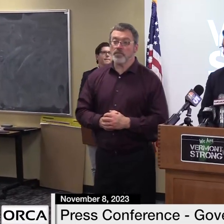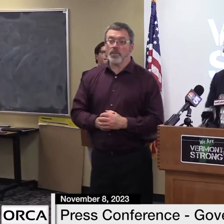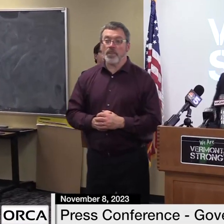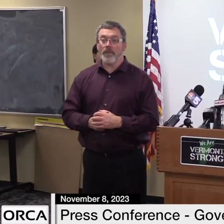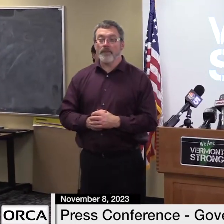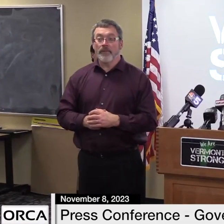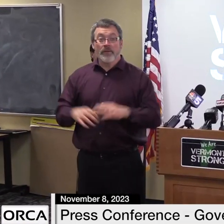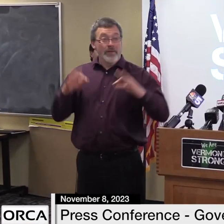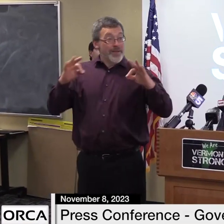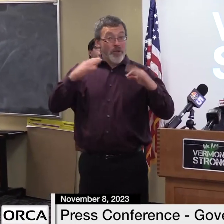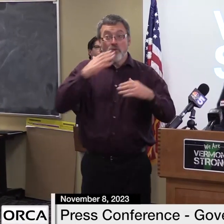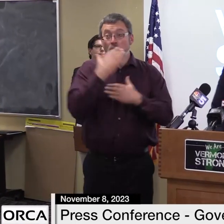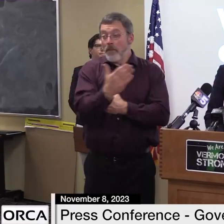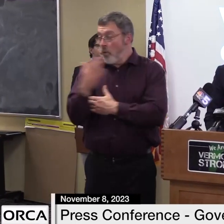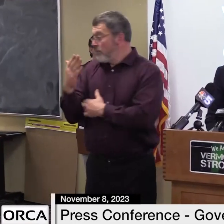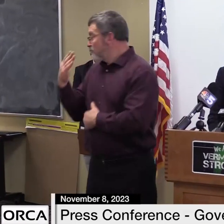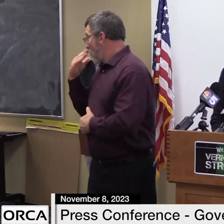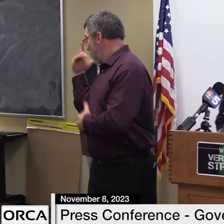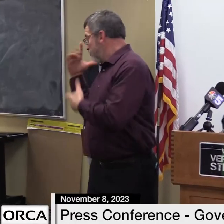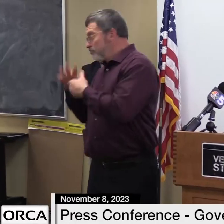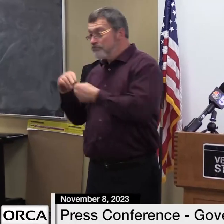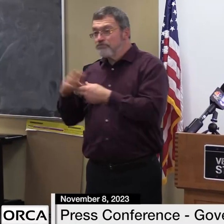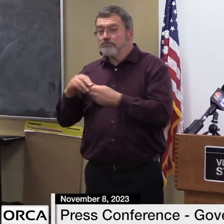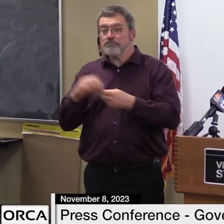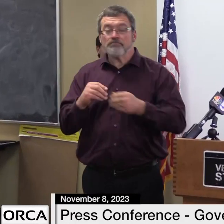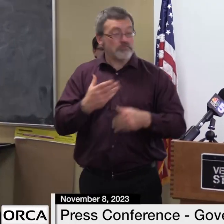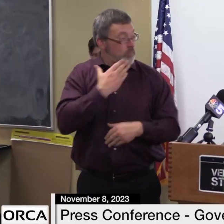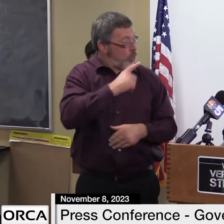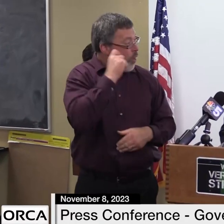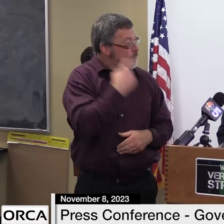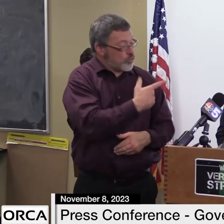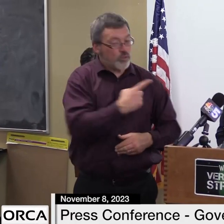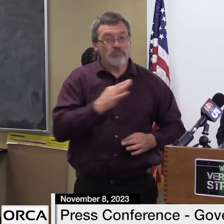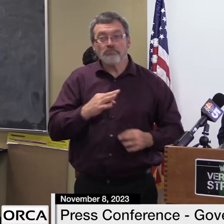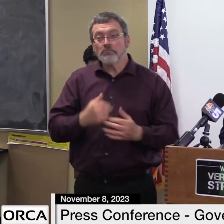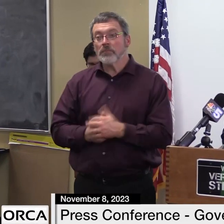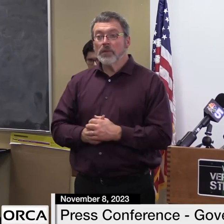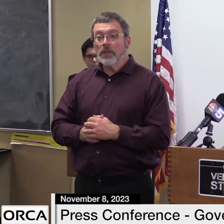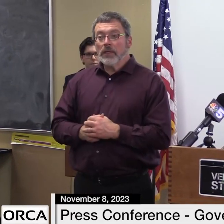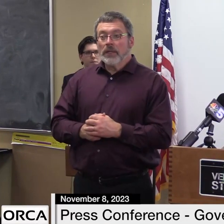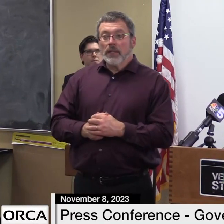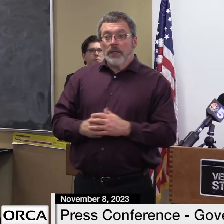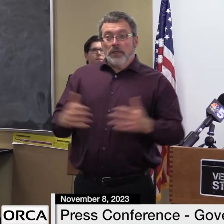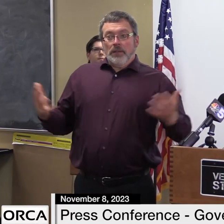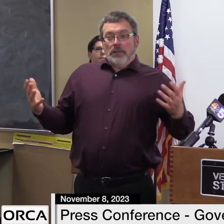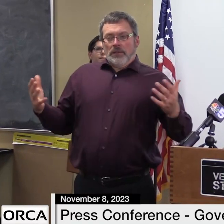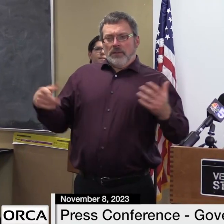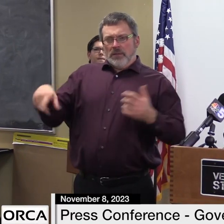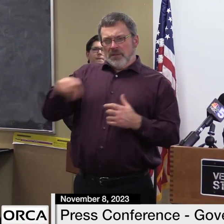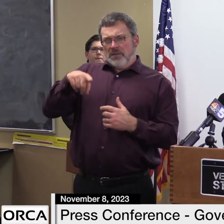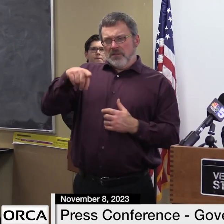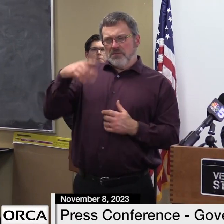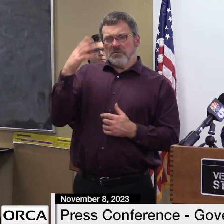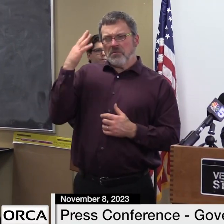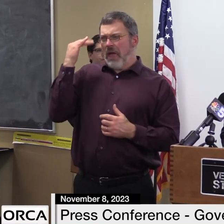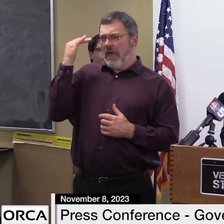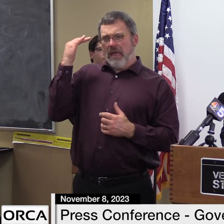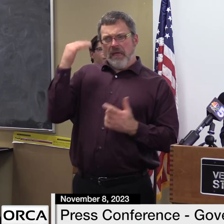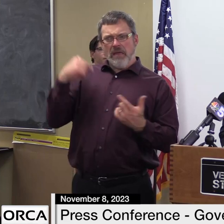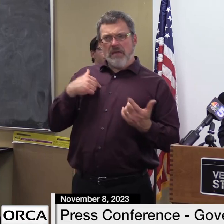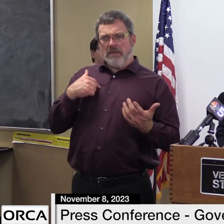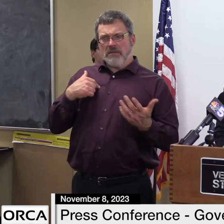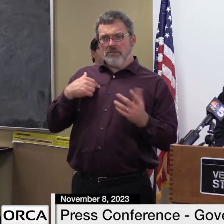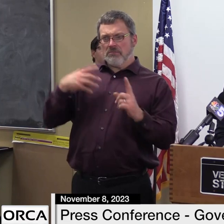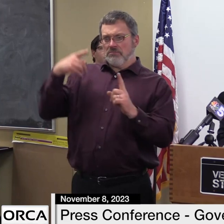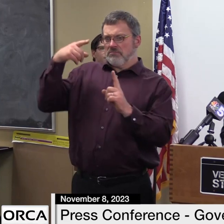Good morning. Thank you, Commissioner Farrell. Thank you, Governor. Another question that I'm sure you all have and that we face today is, what do we do with the